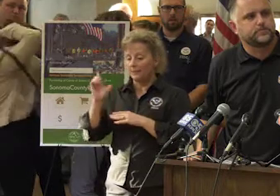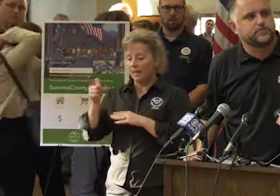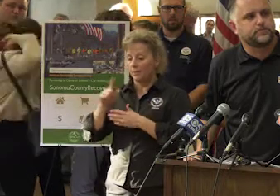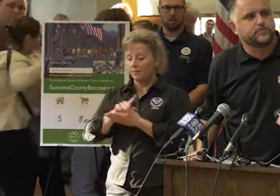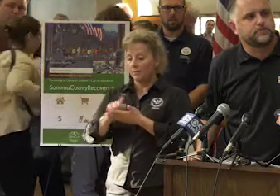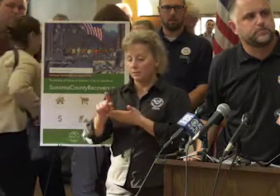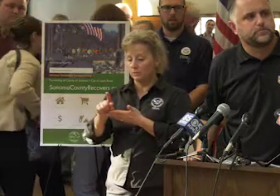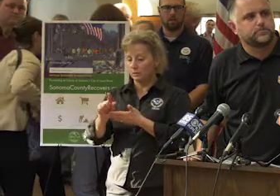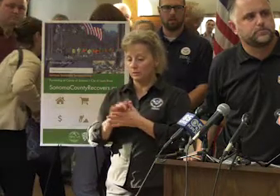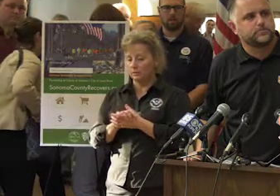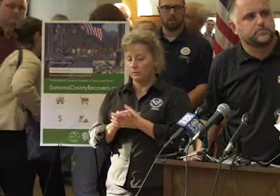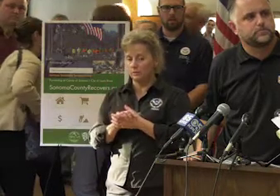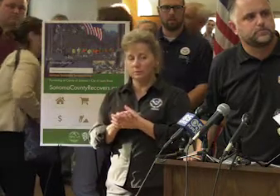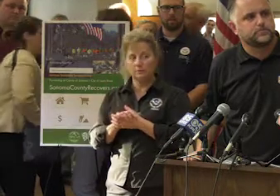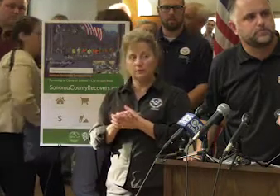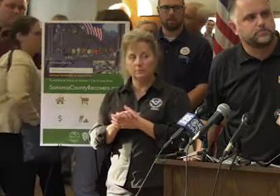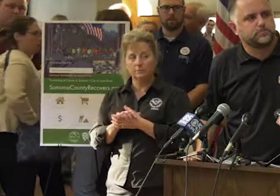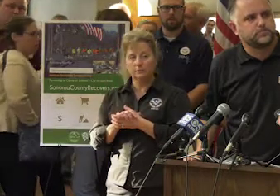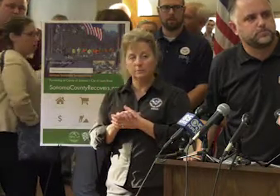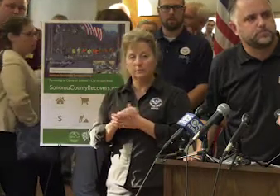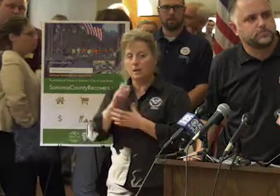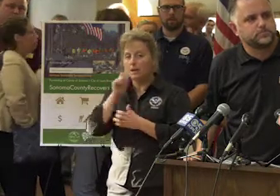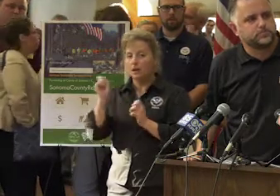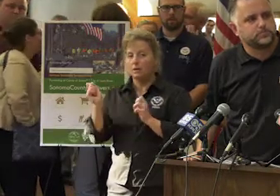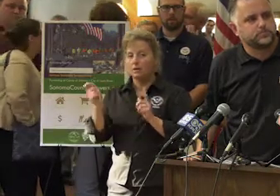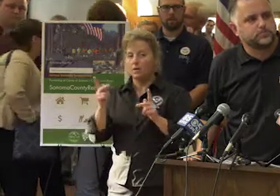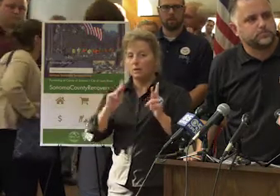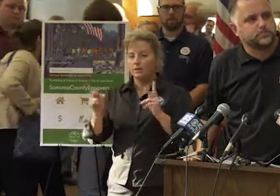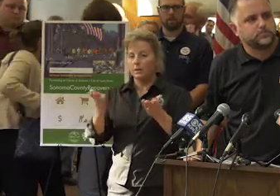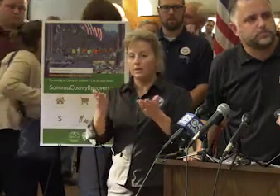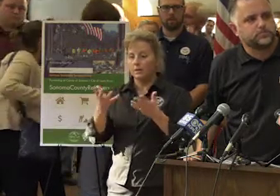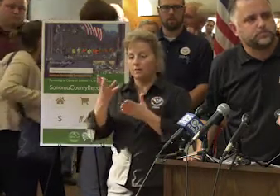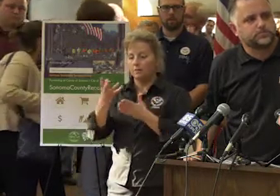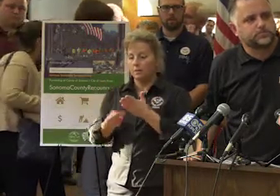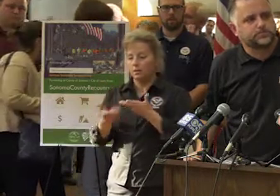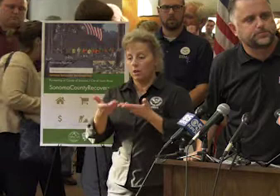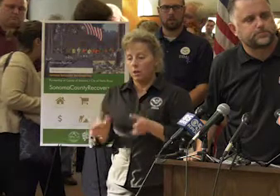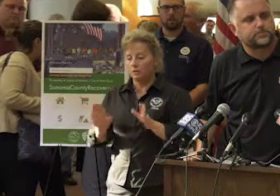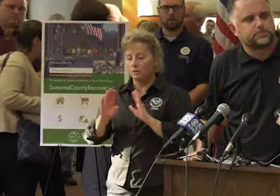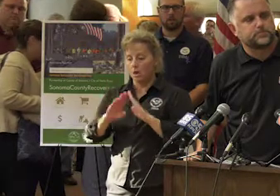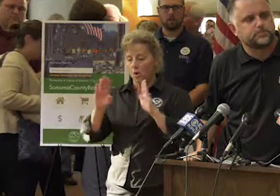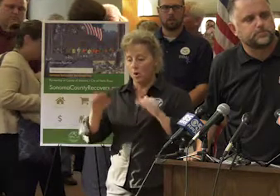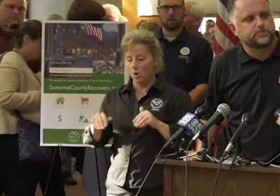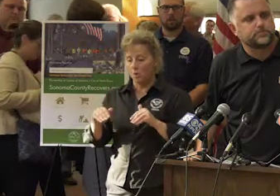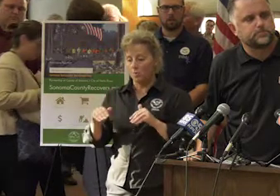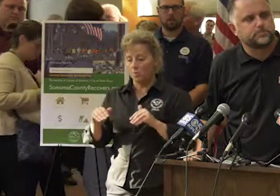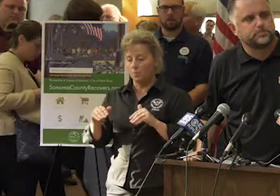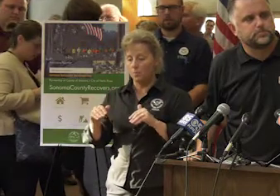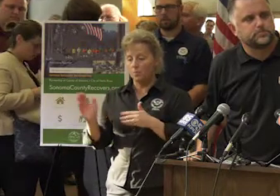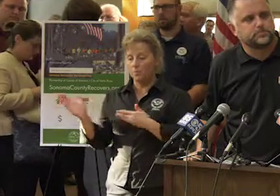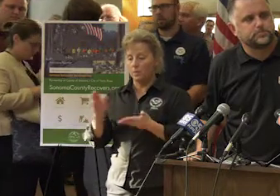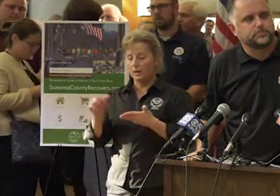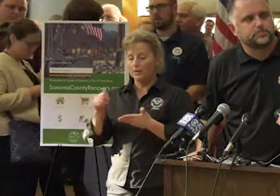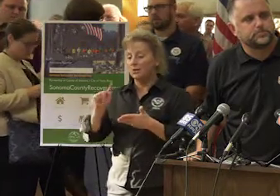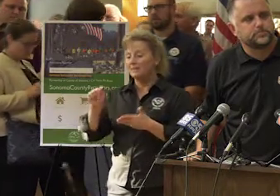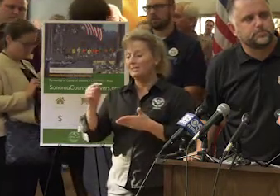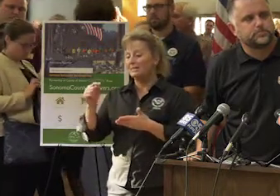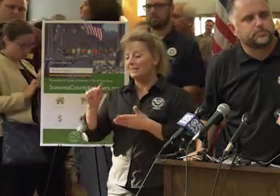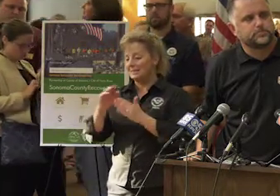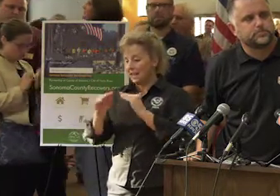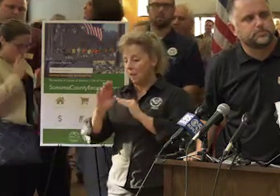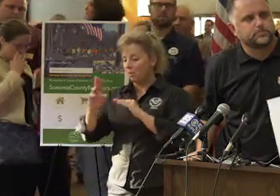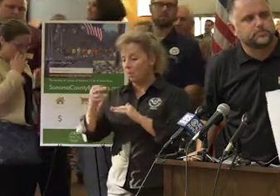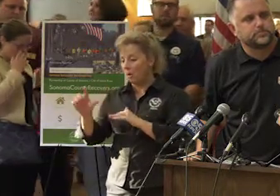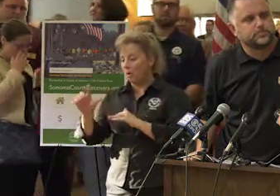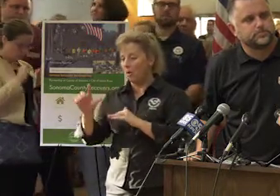week, because not everyone is here who has lost a home, we will bring forward another town hall to be